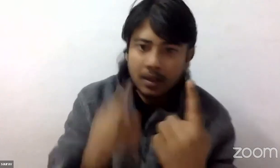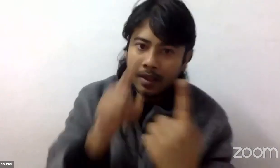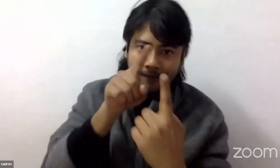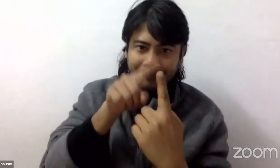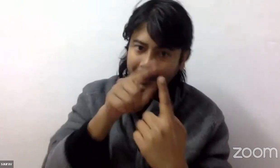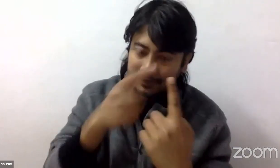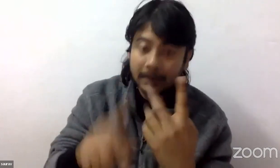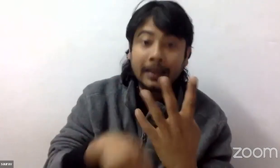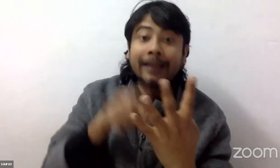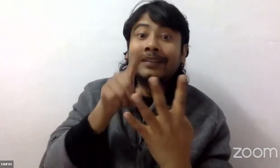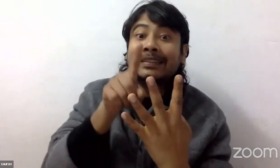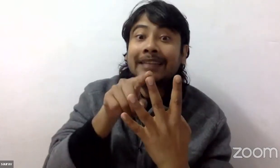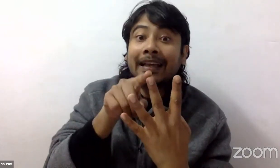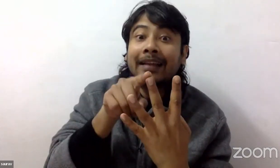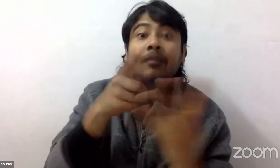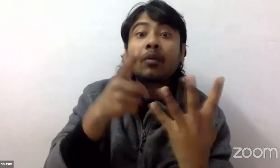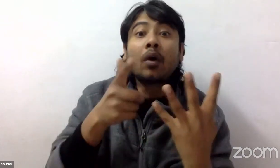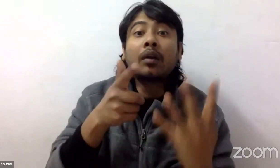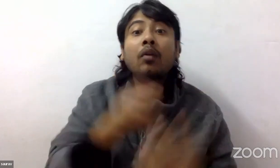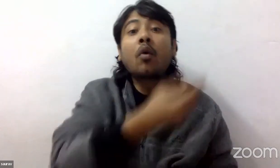fast, then you can break it with juices.